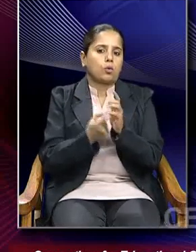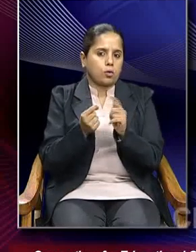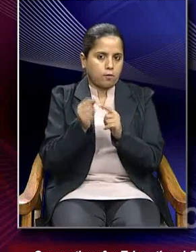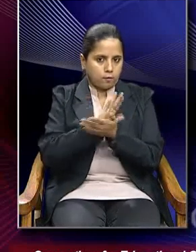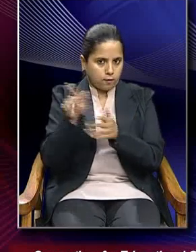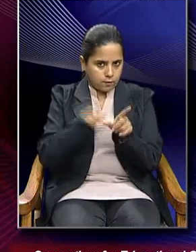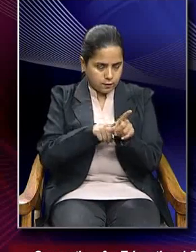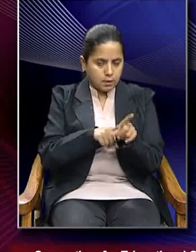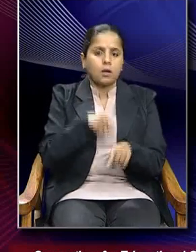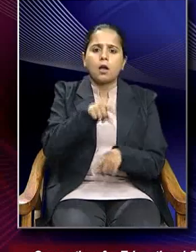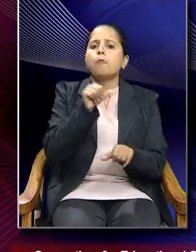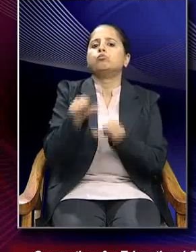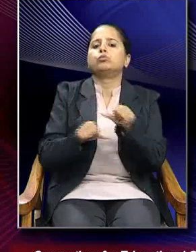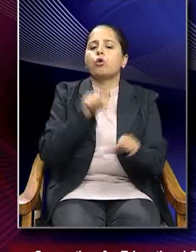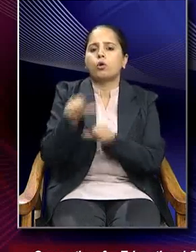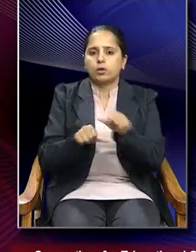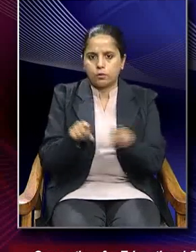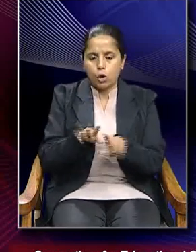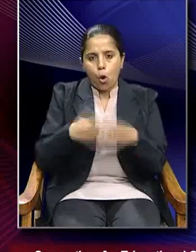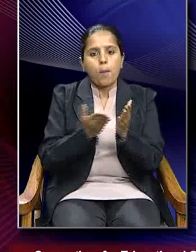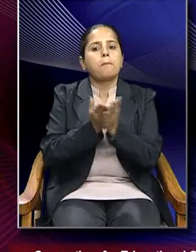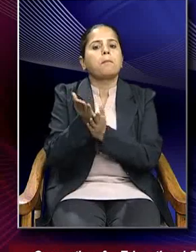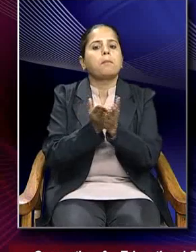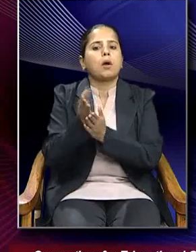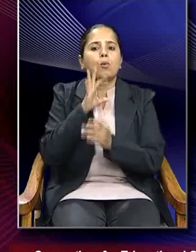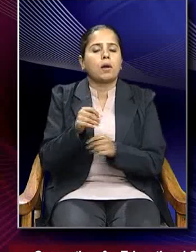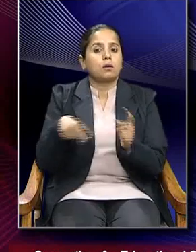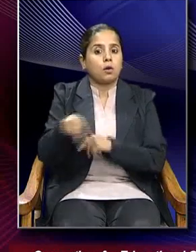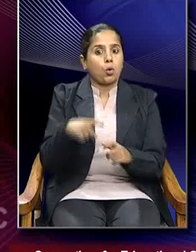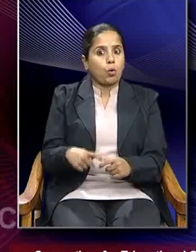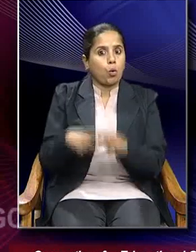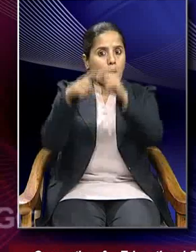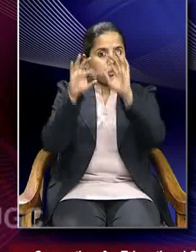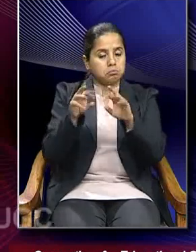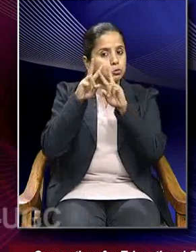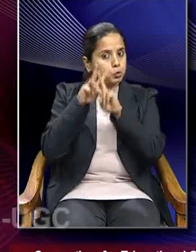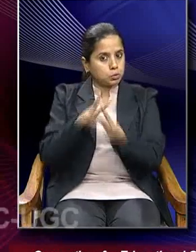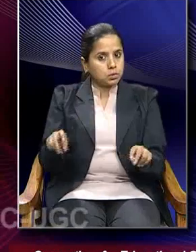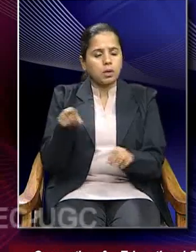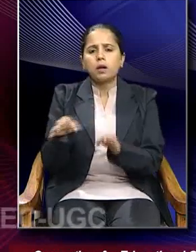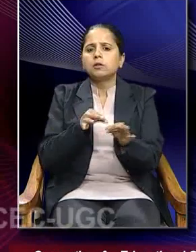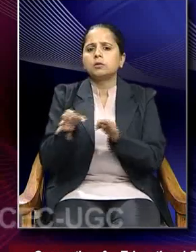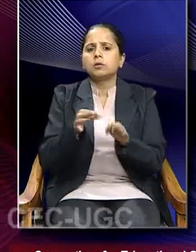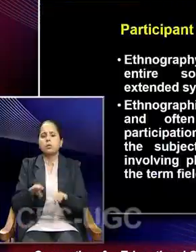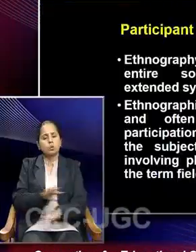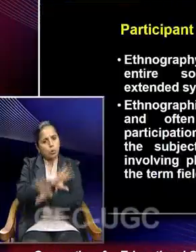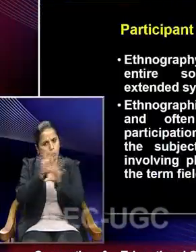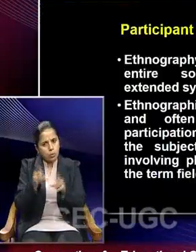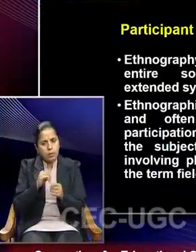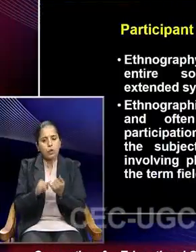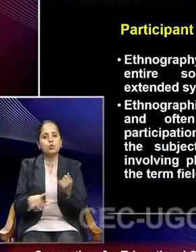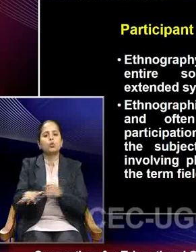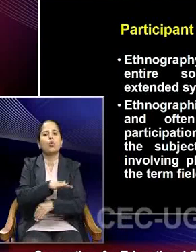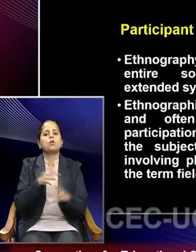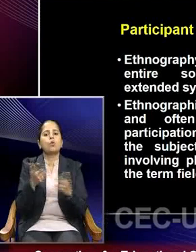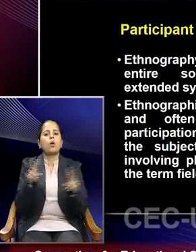is a process or a method in qualitative research which describes the entire social